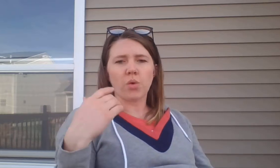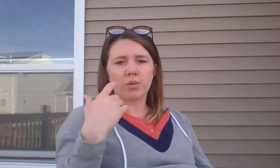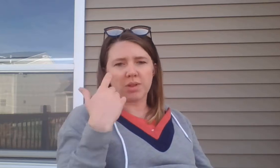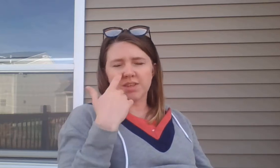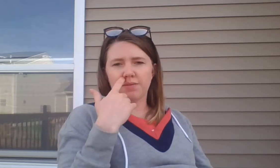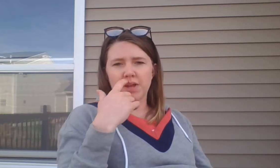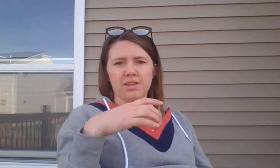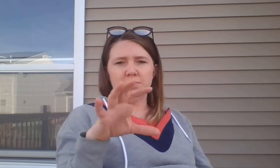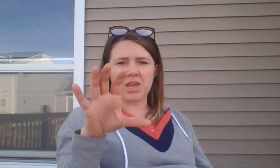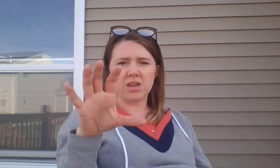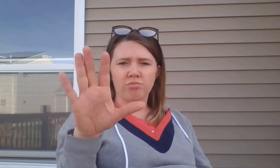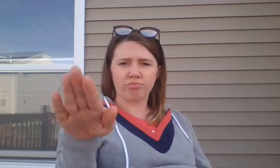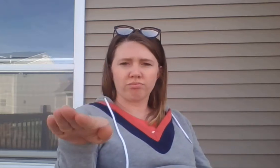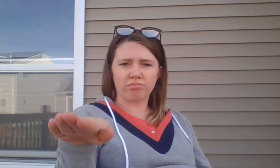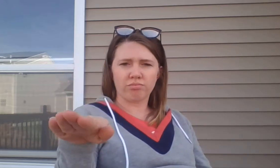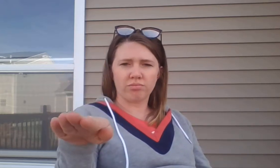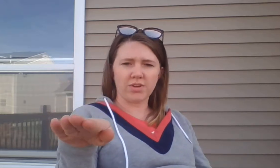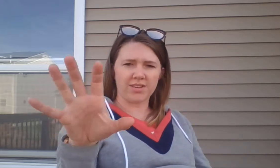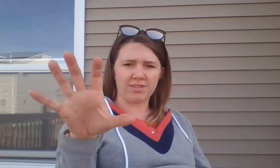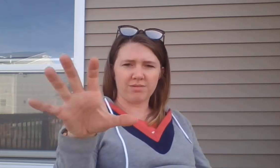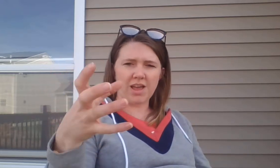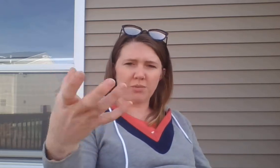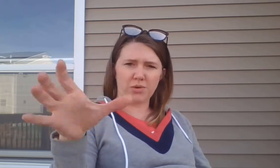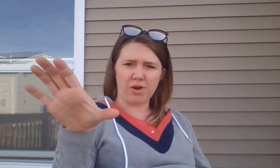only one that's different is B, because I would